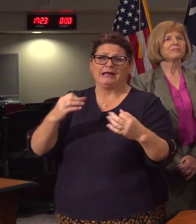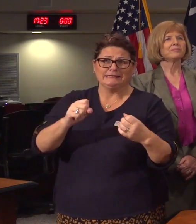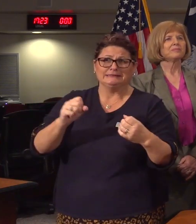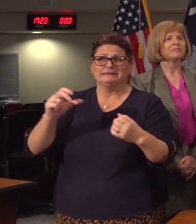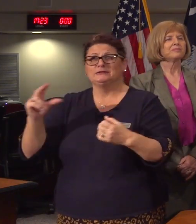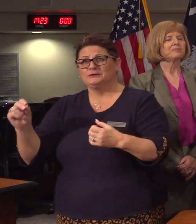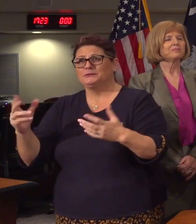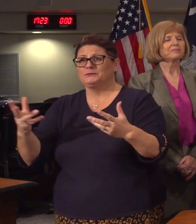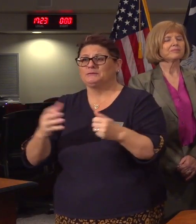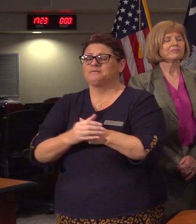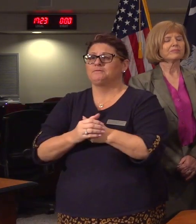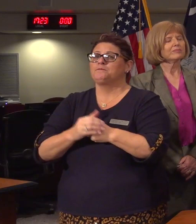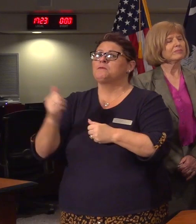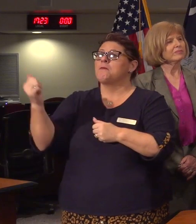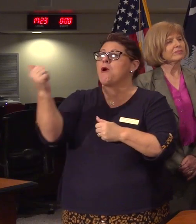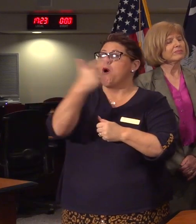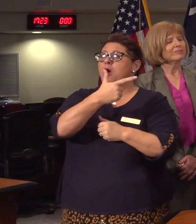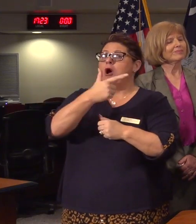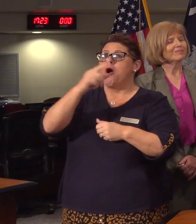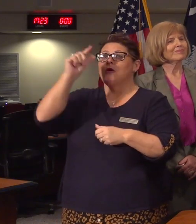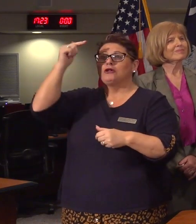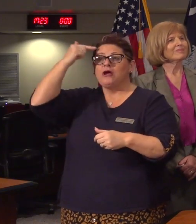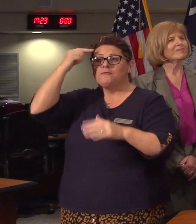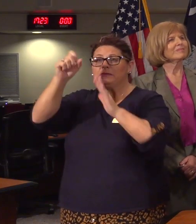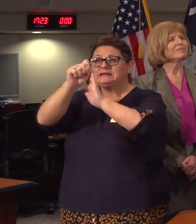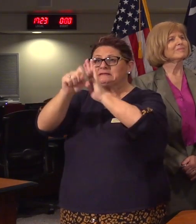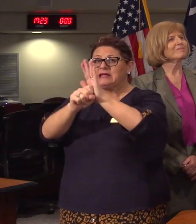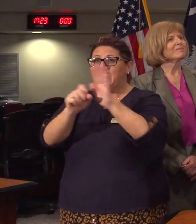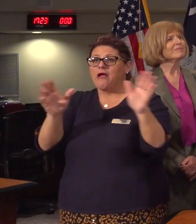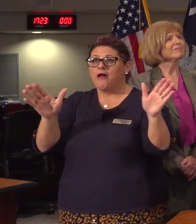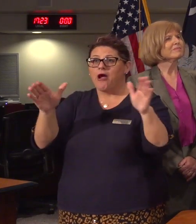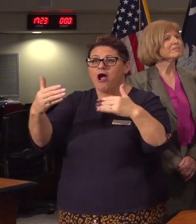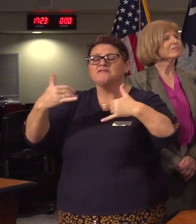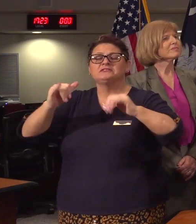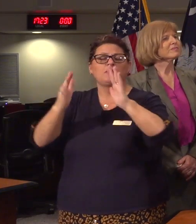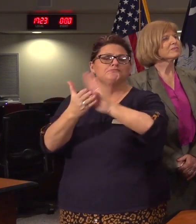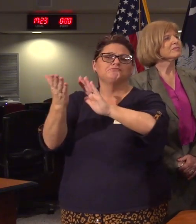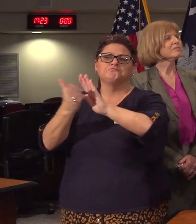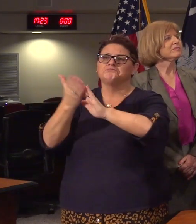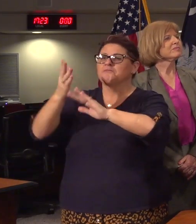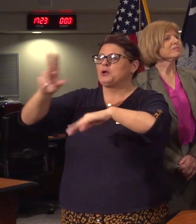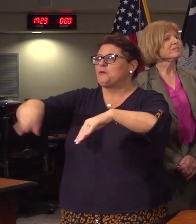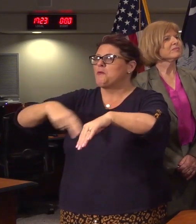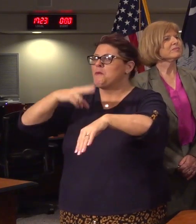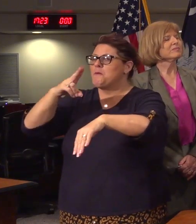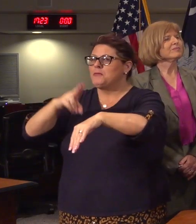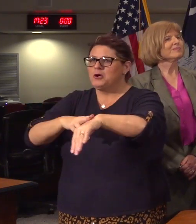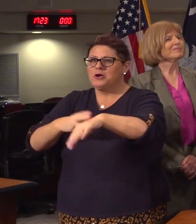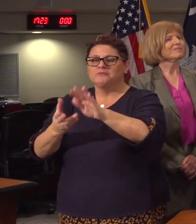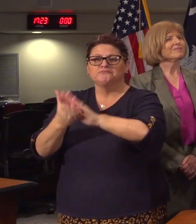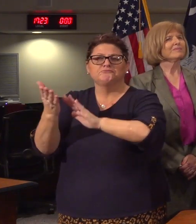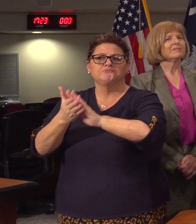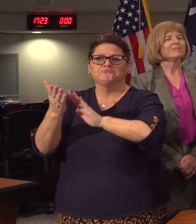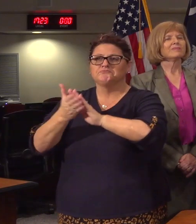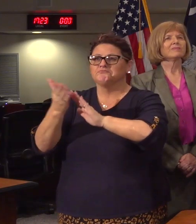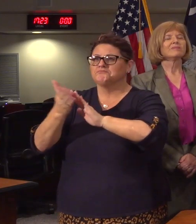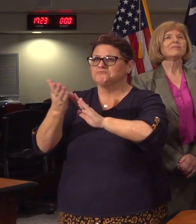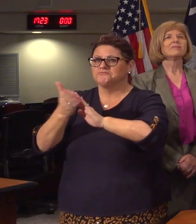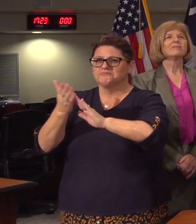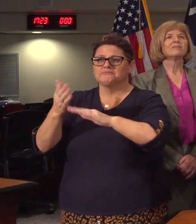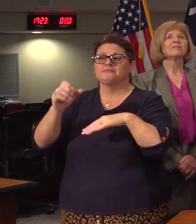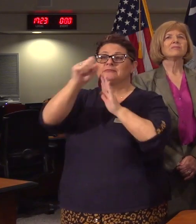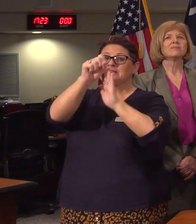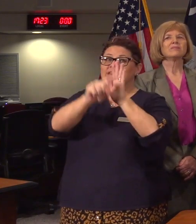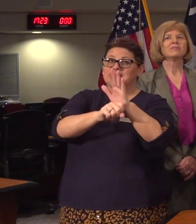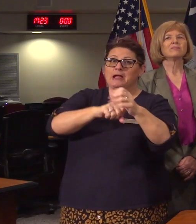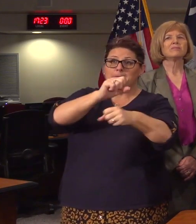state government offices are to remain open for operation during the enormous business hours. State